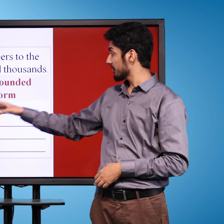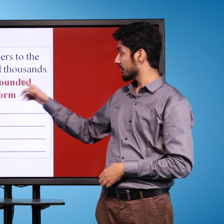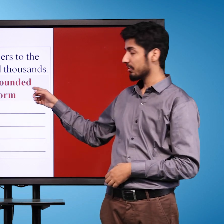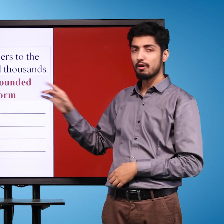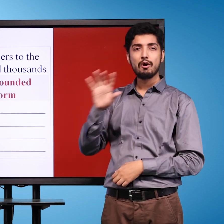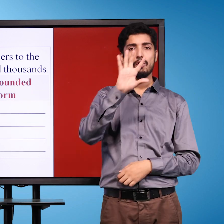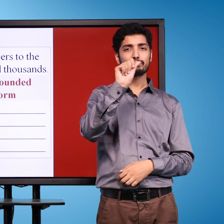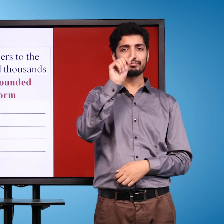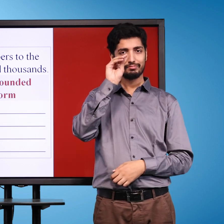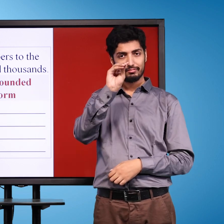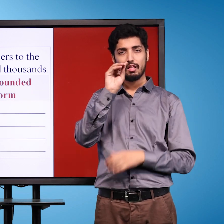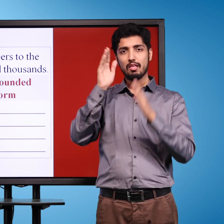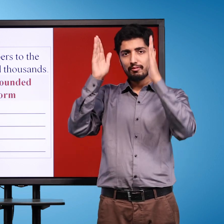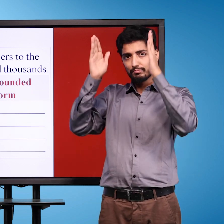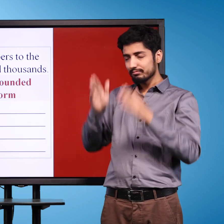Column 3 heading is Rounded Form.